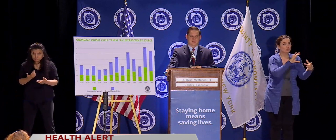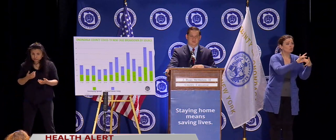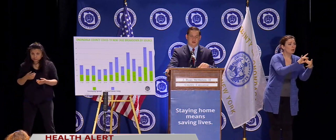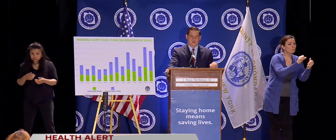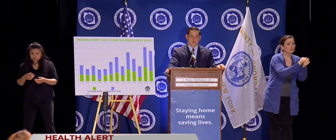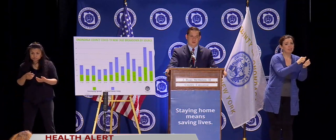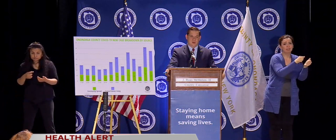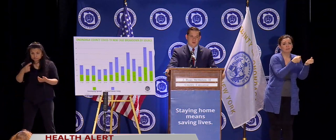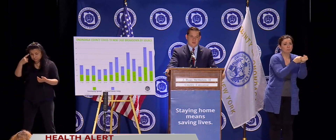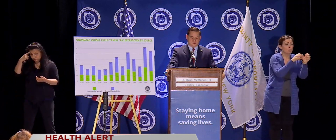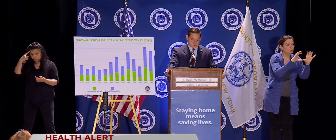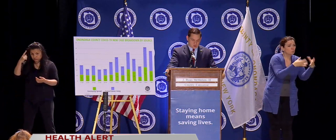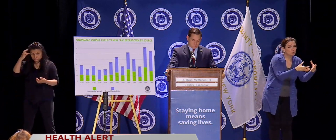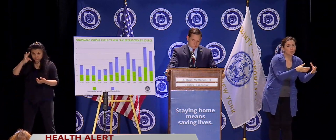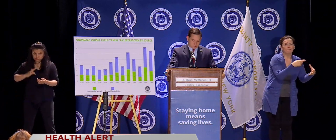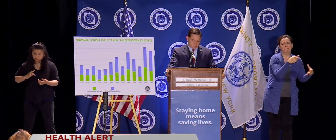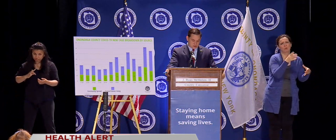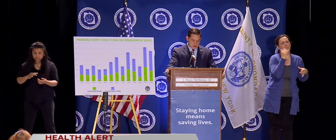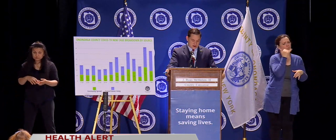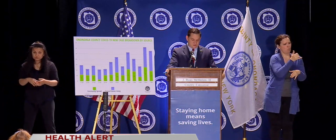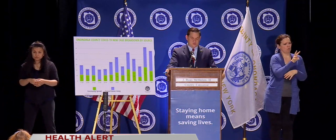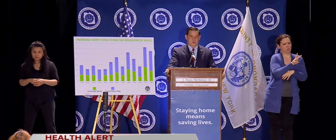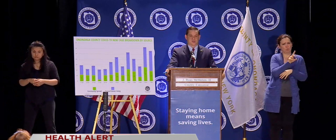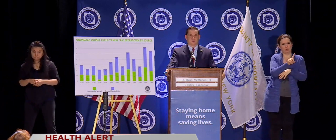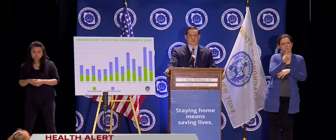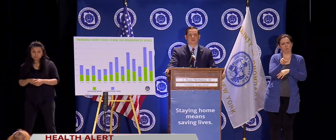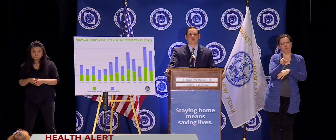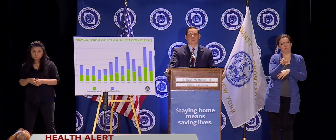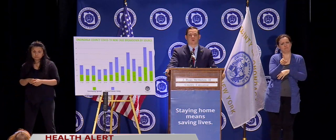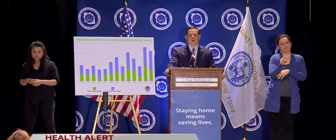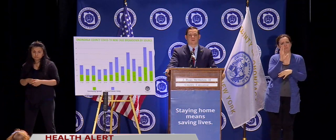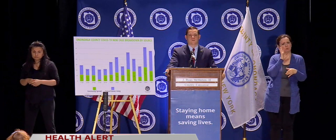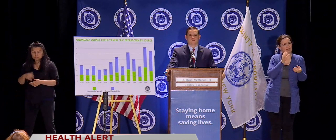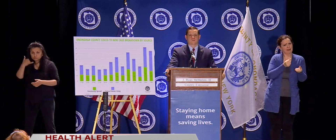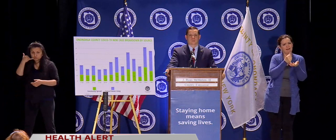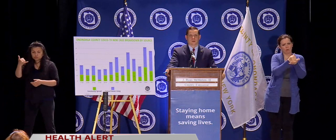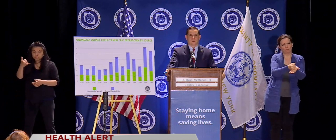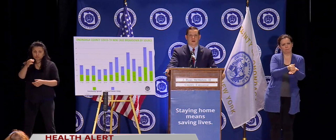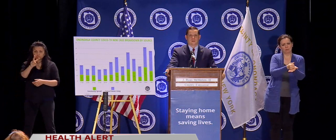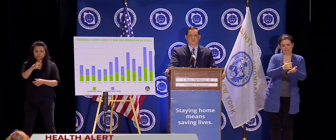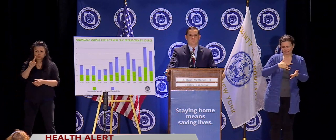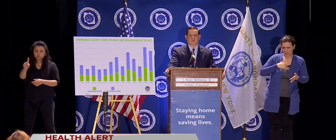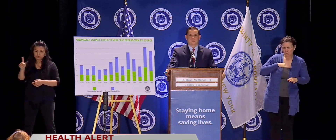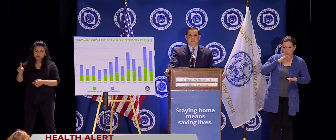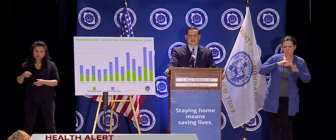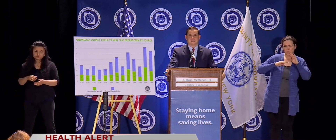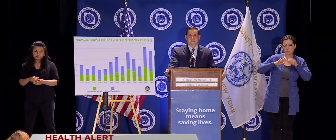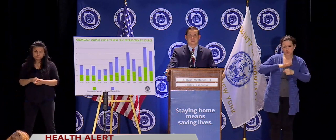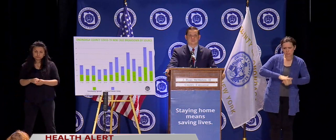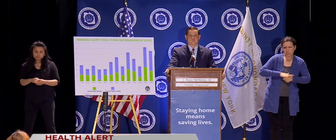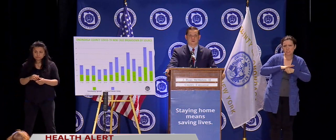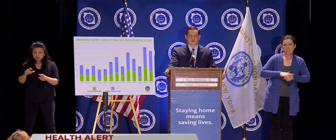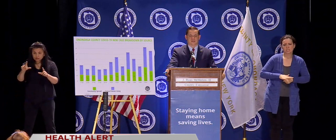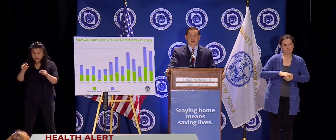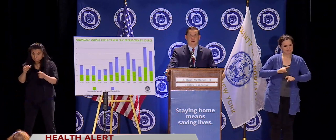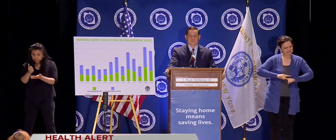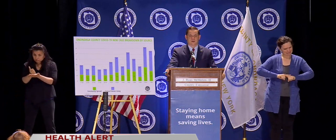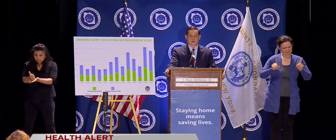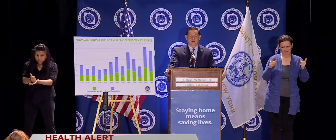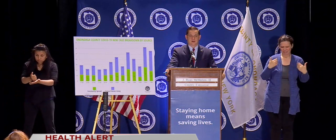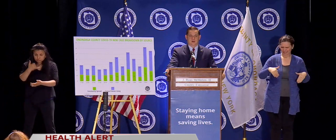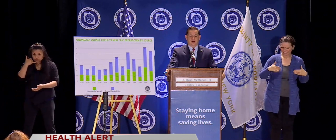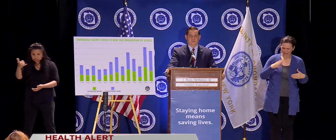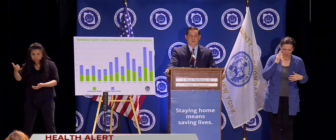health is mental health. And so we have this resource at 211. Please contact it if you need